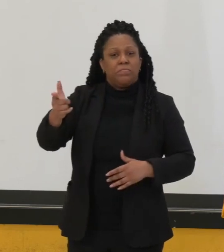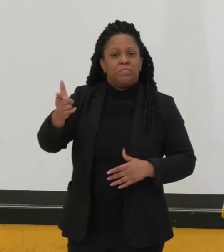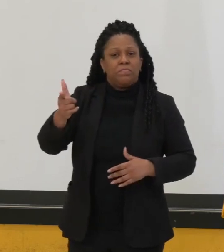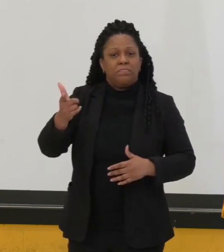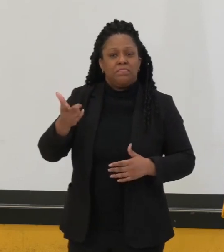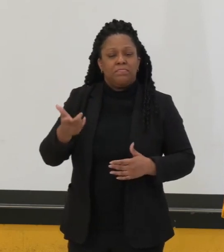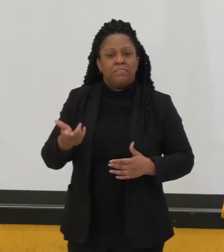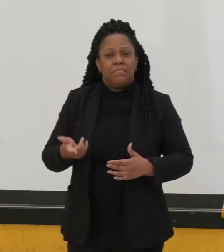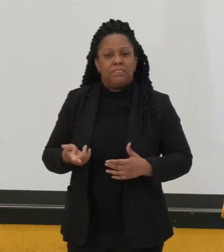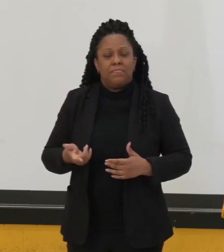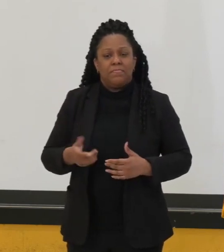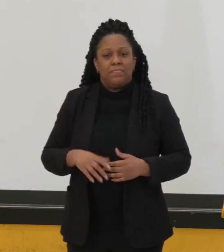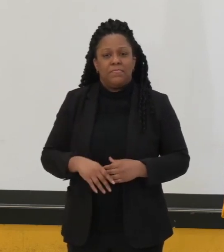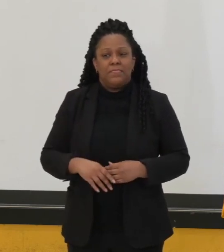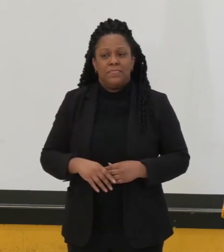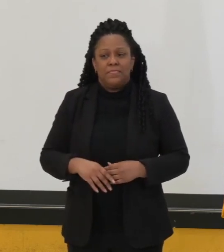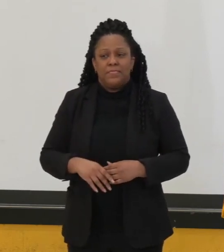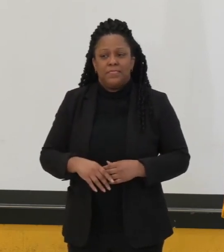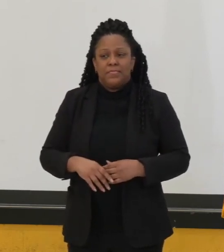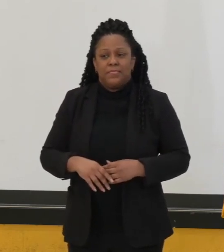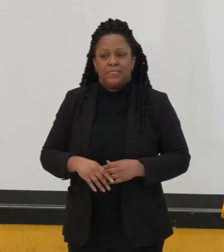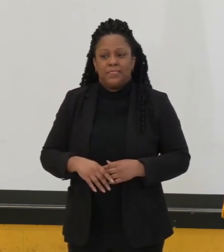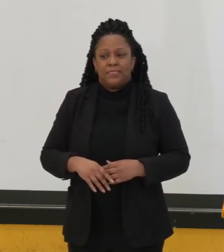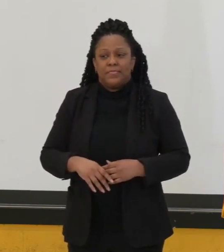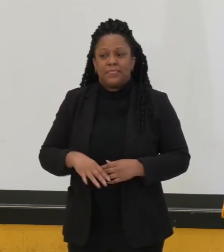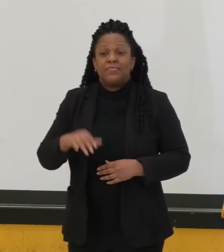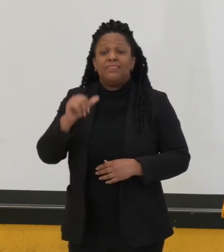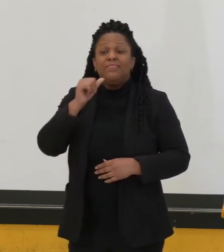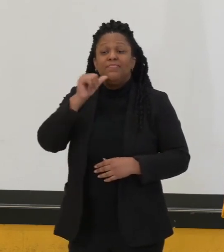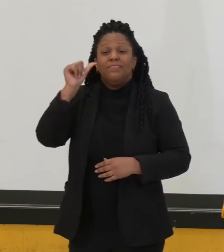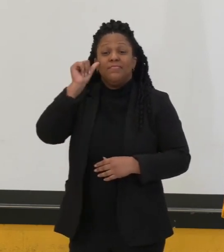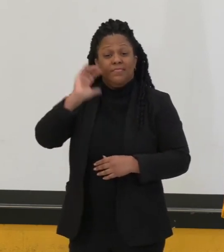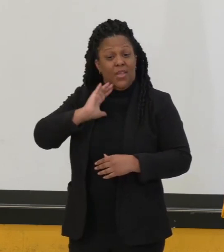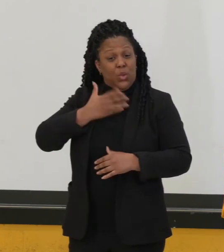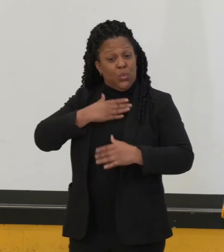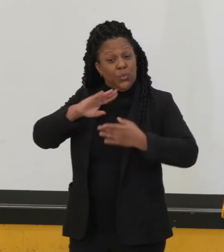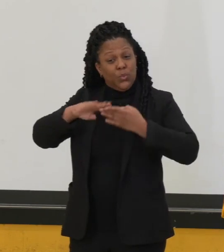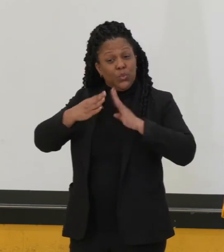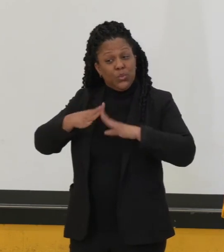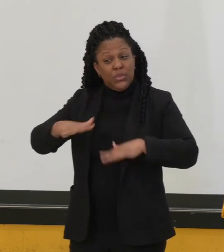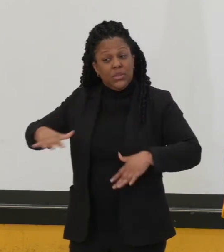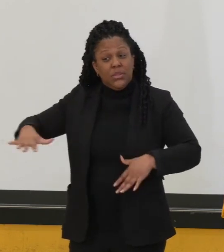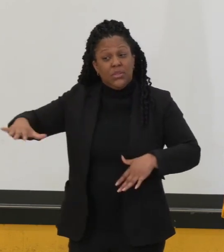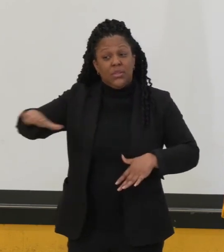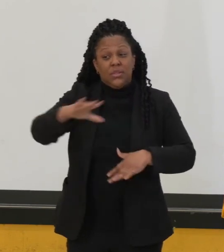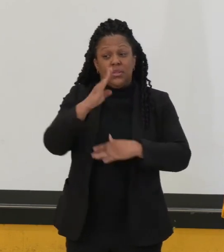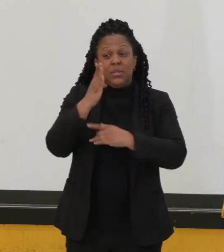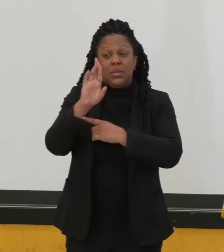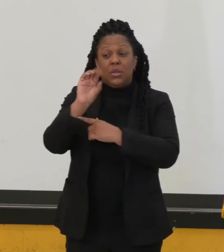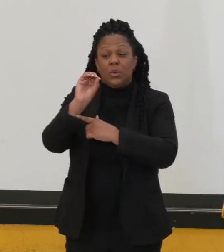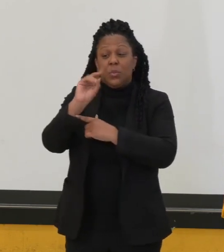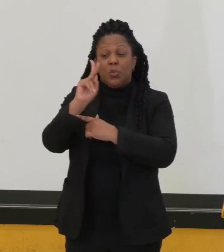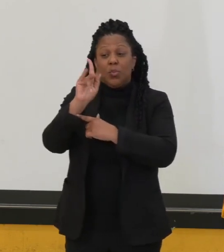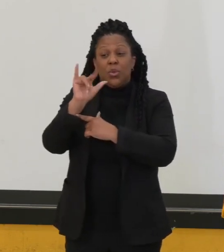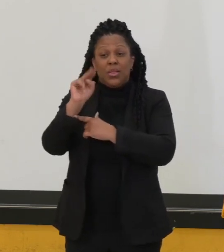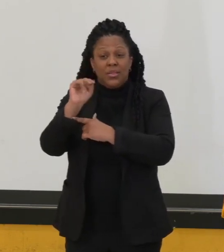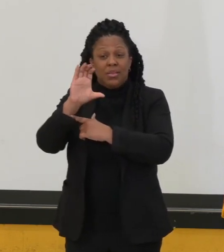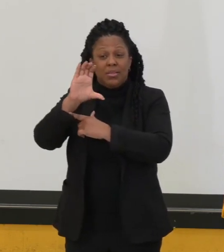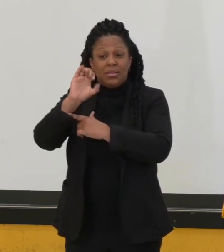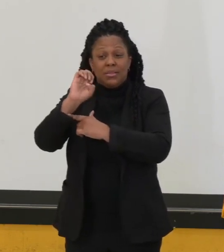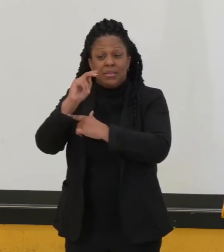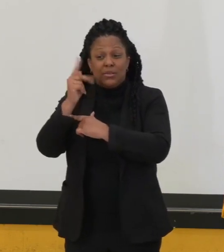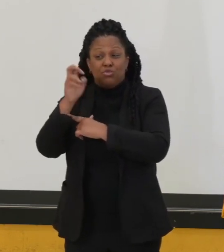Yesterday, our community, our Brooklyn Center community, our St. Paul community, our Twin Cities